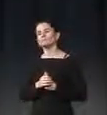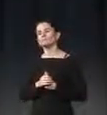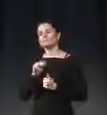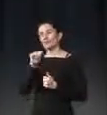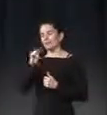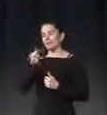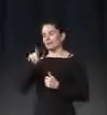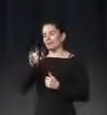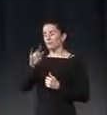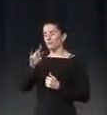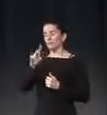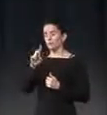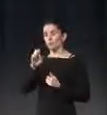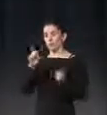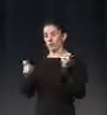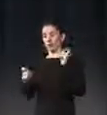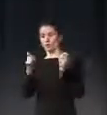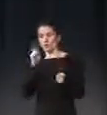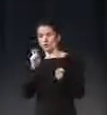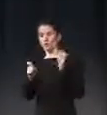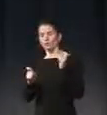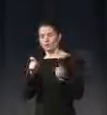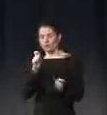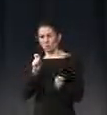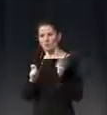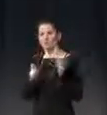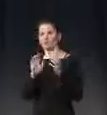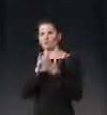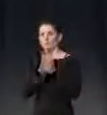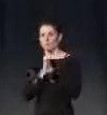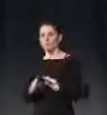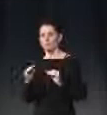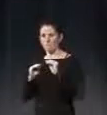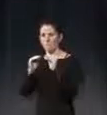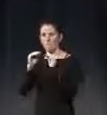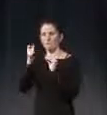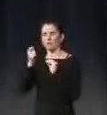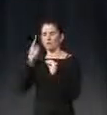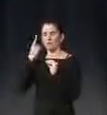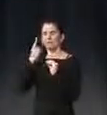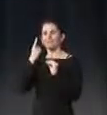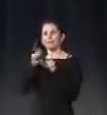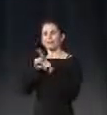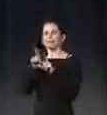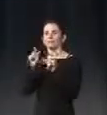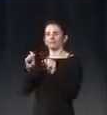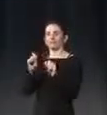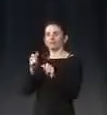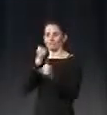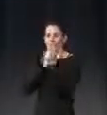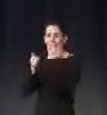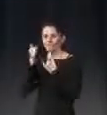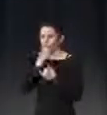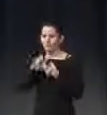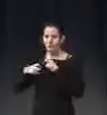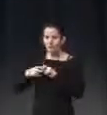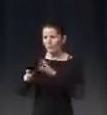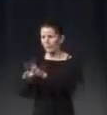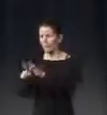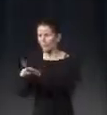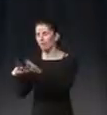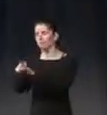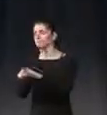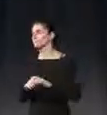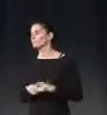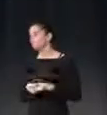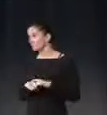modulation quickly began to be understood as prone to defects. According to Transmission Systems for Communications, an AT&T